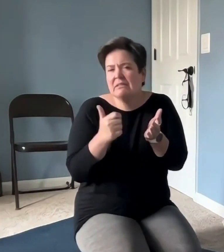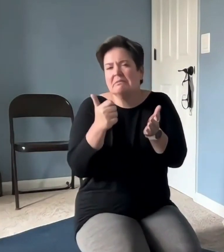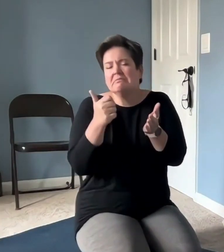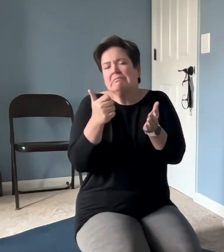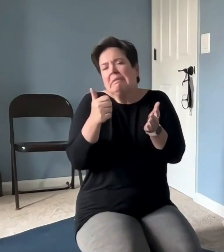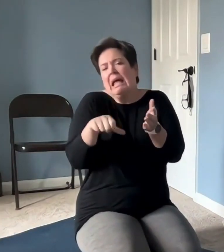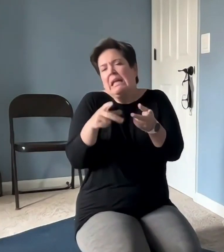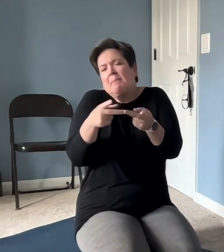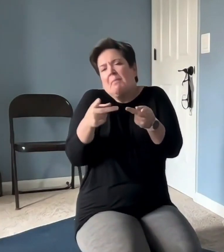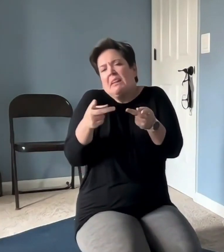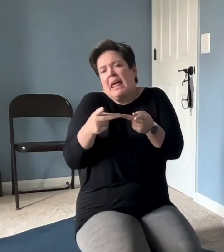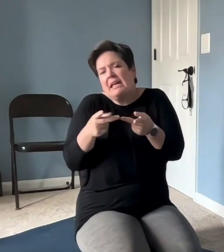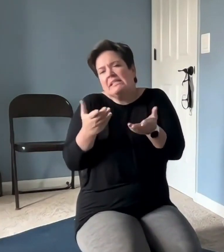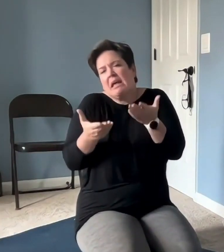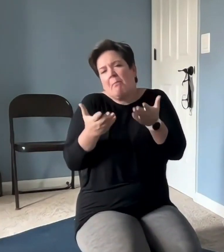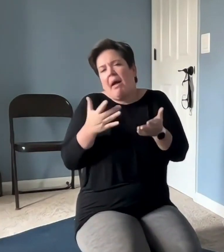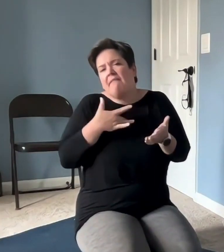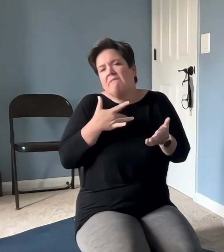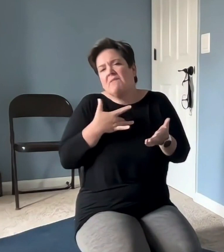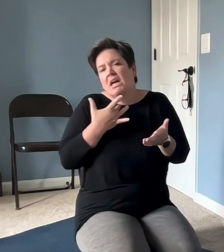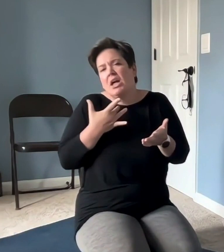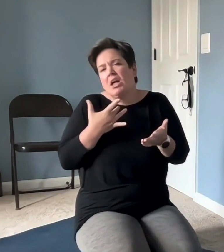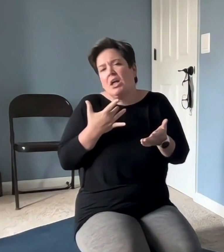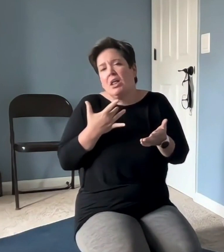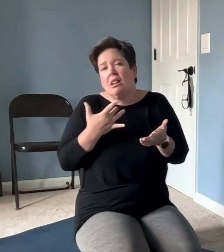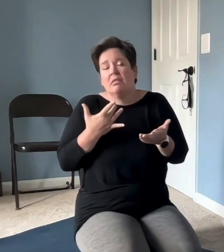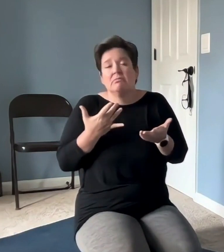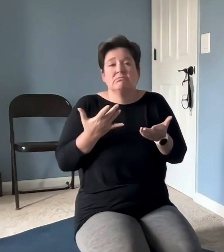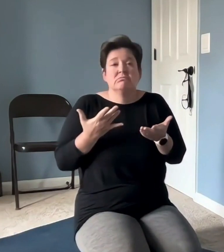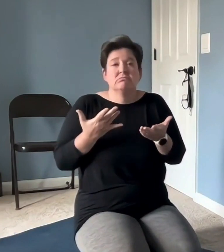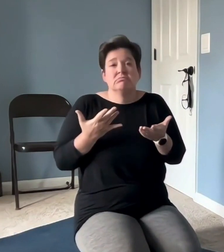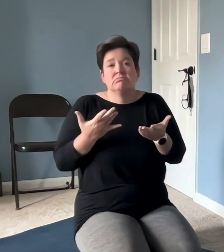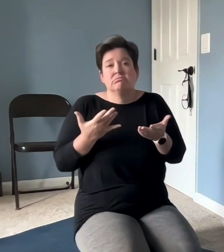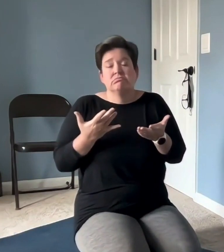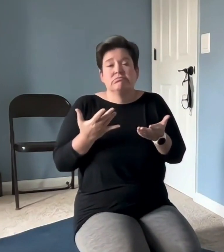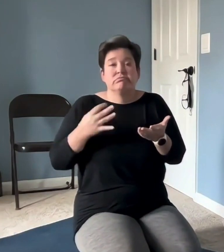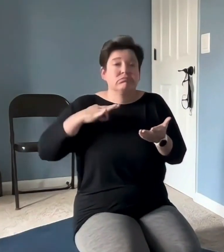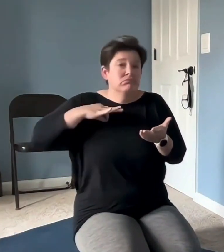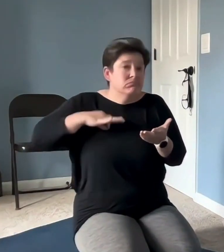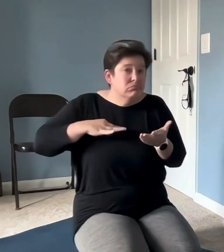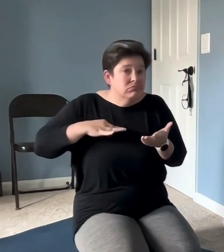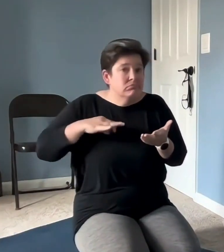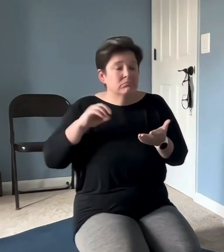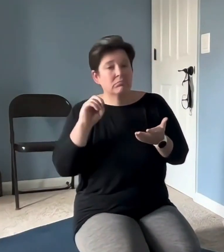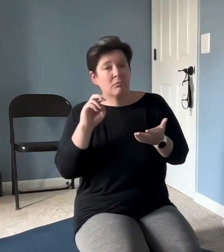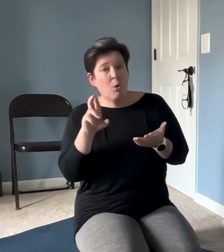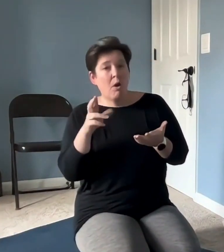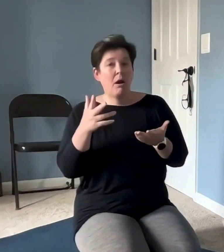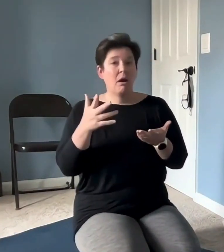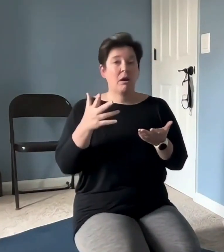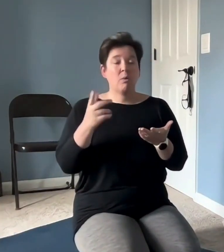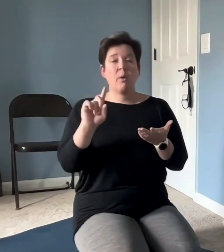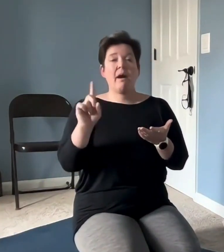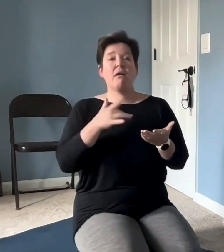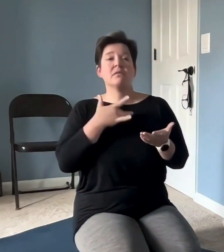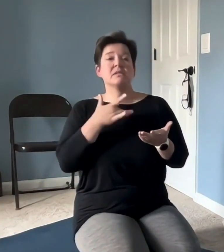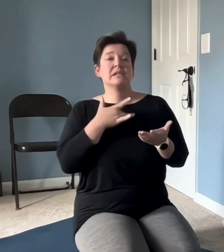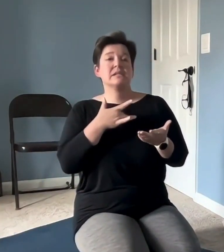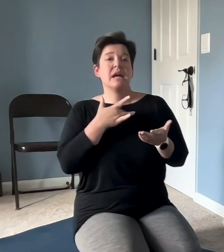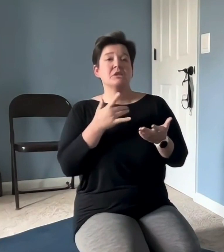Perhaps just noticing any places where there are sensations, if you feel this feels beneficial, or